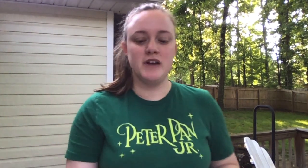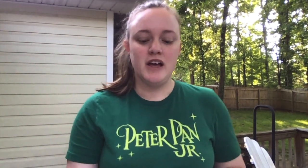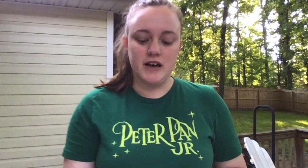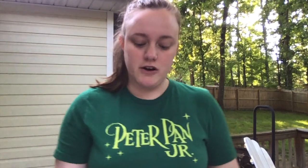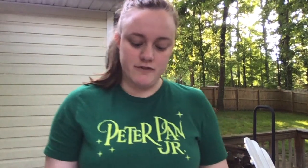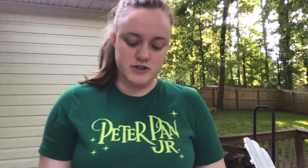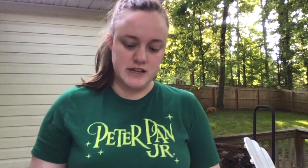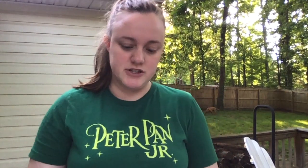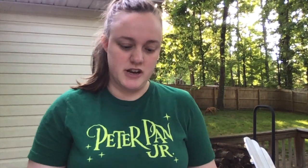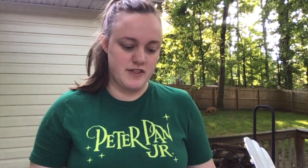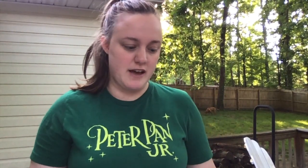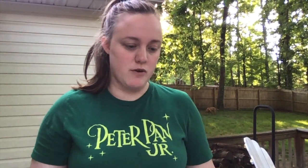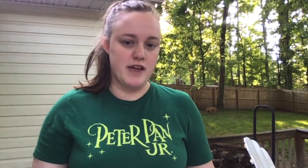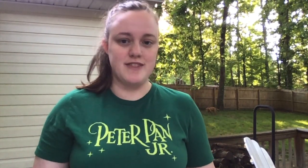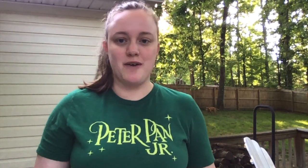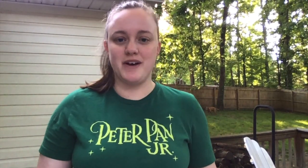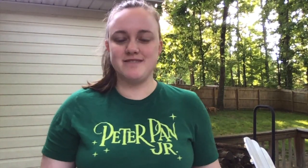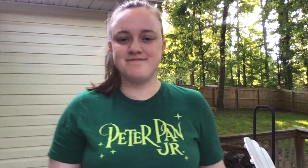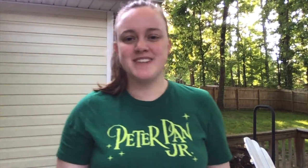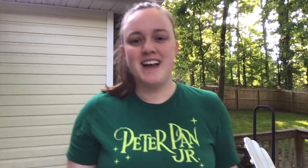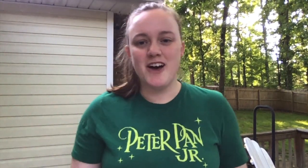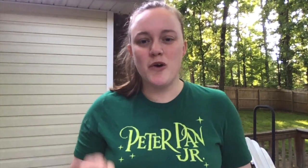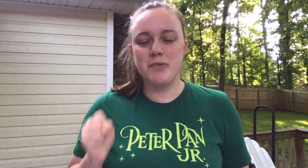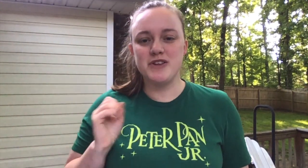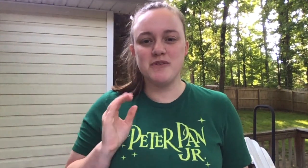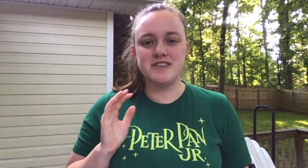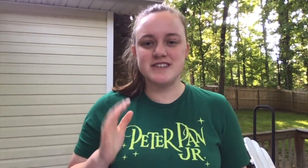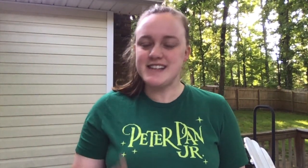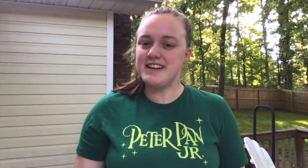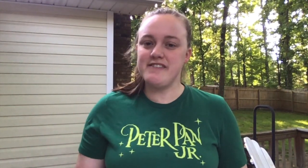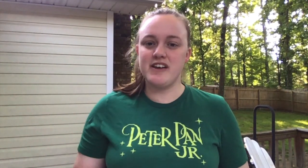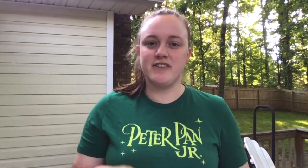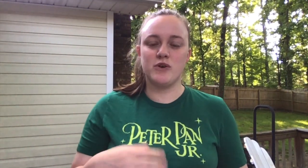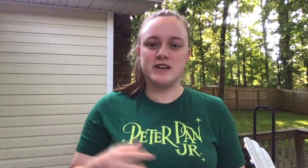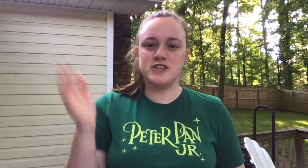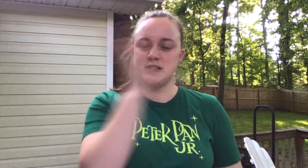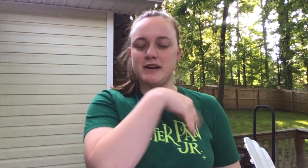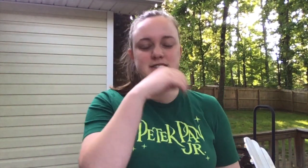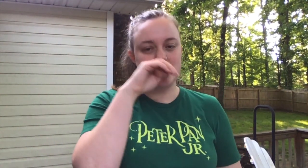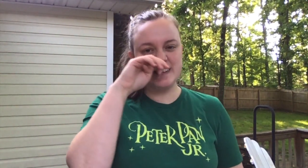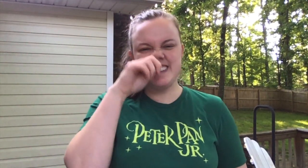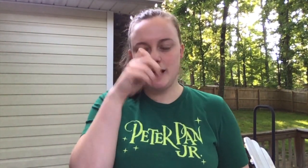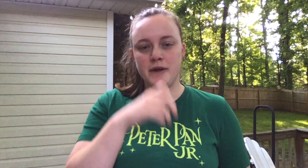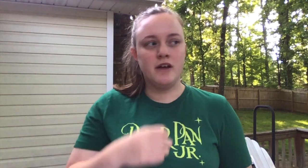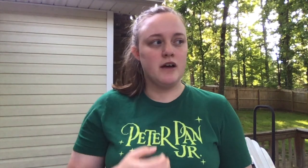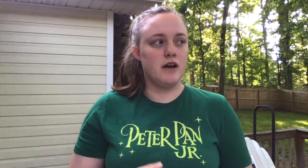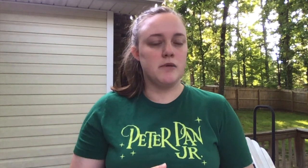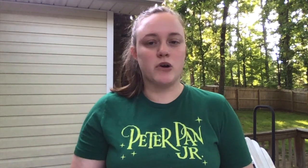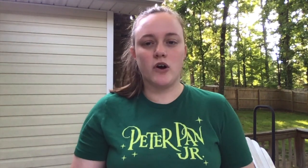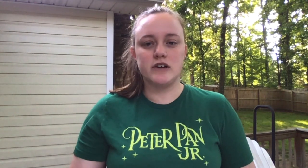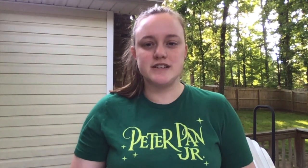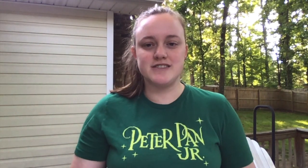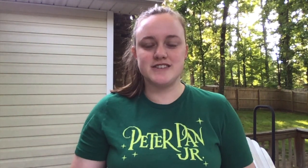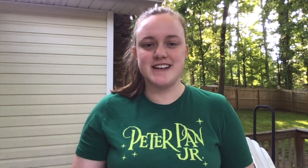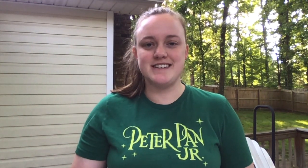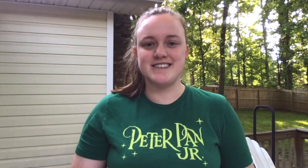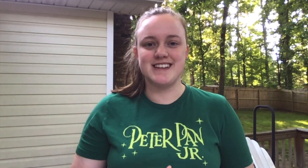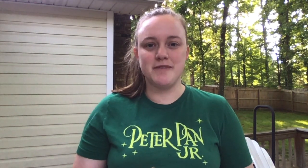a conversation in that way. Hope you understand. If you have any questions about signs that are hard to understand, just let me